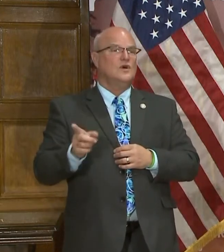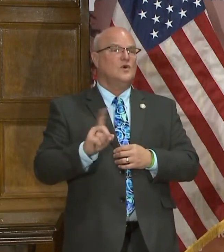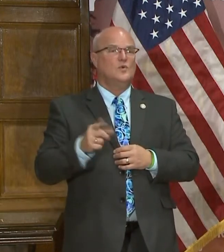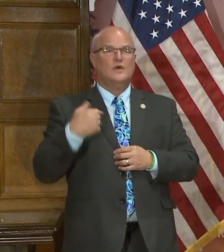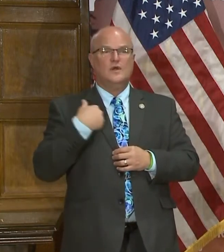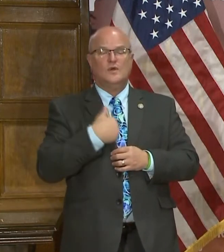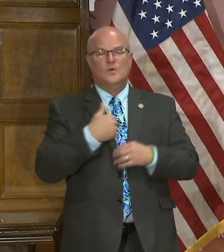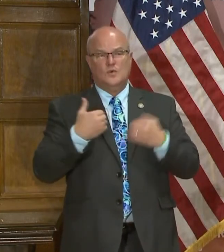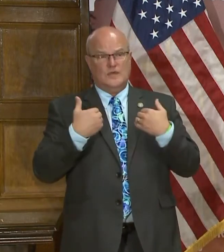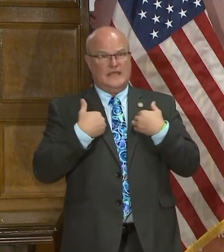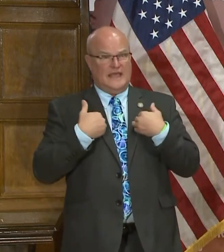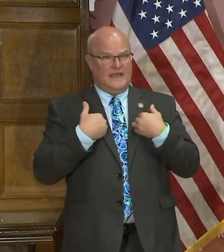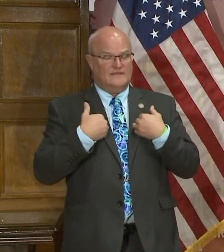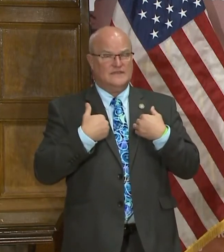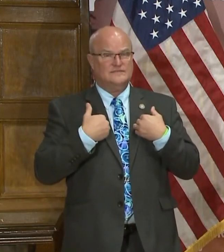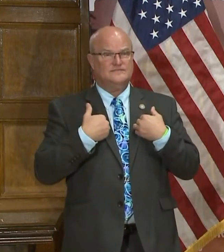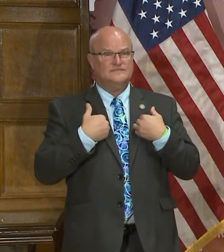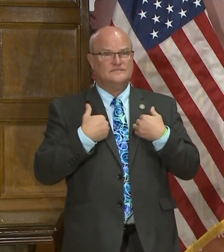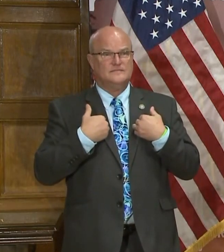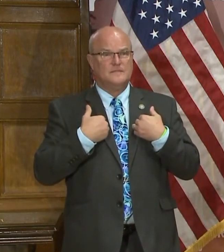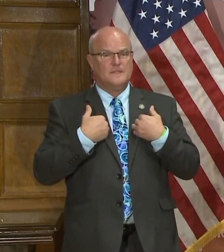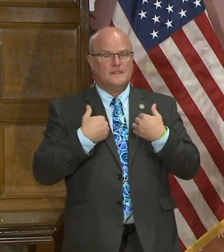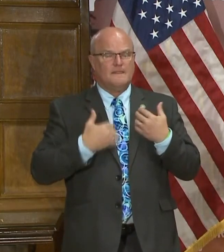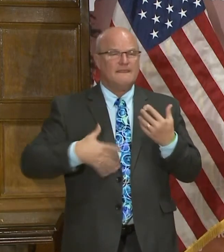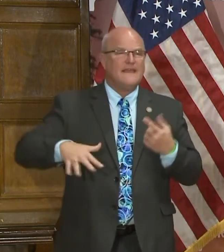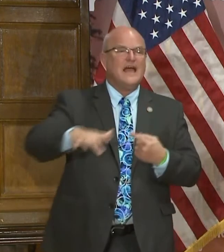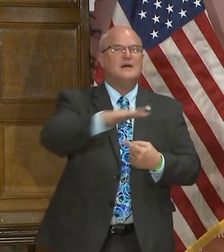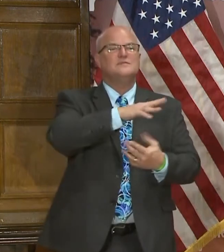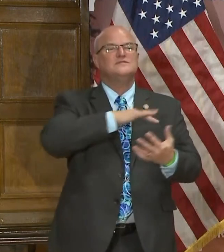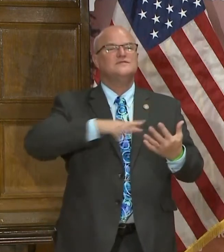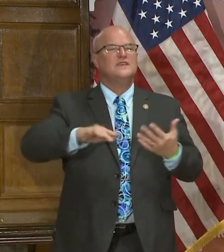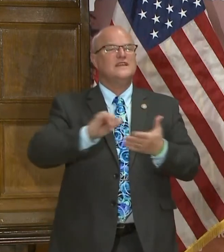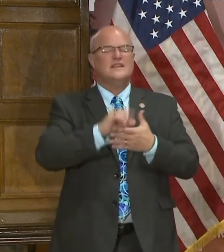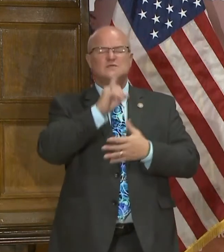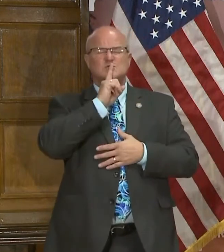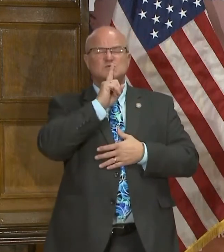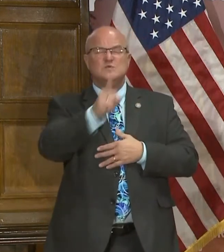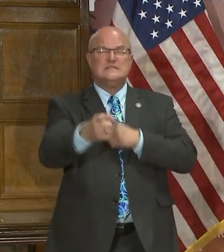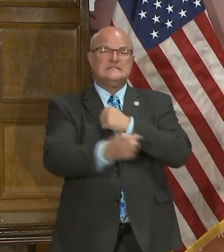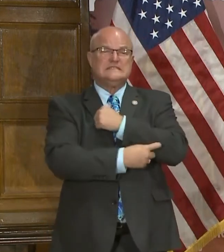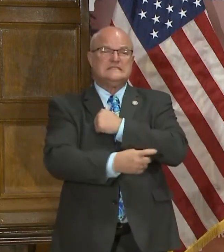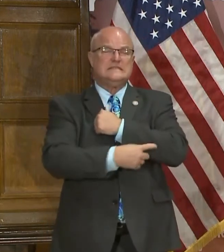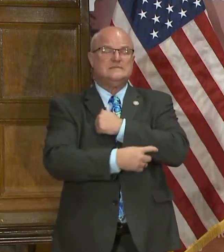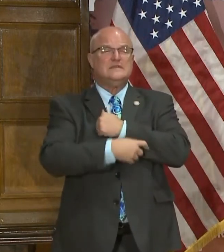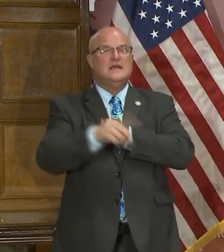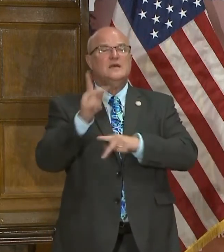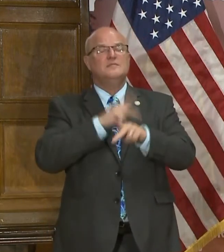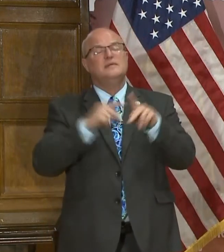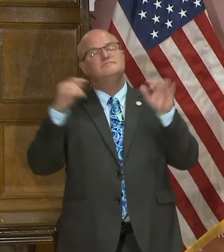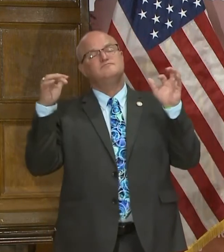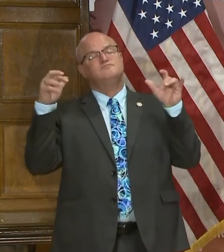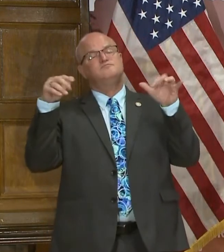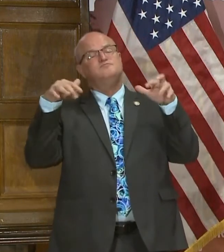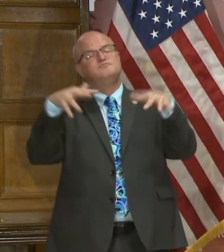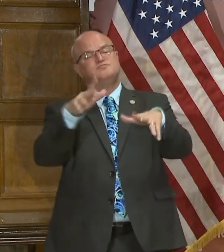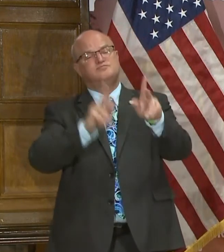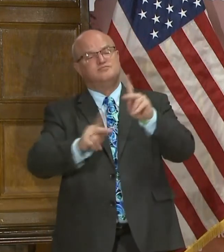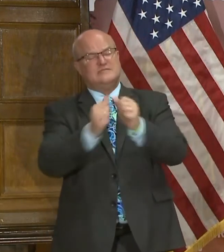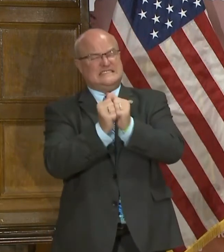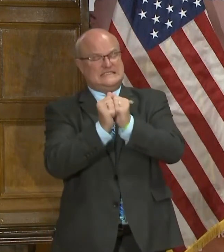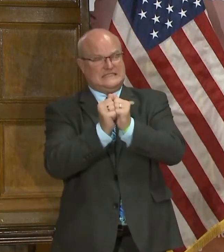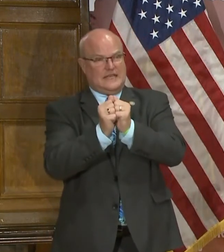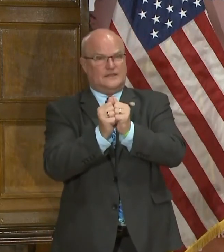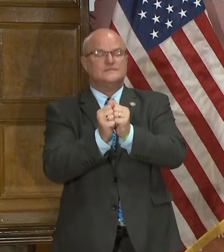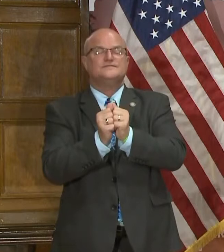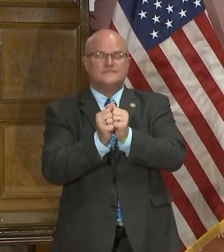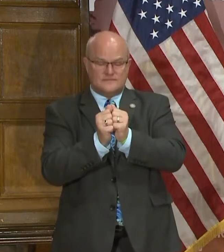we have an atmosphere that is just real tempting for everybody to get together. And so to